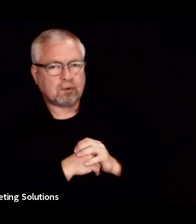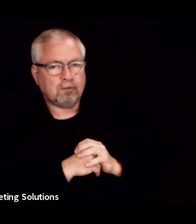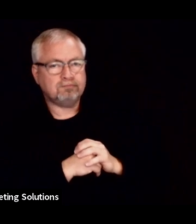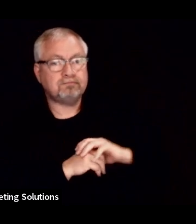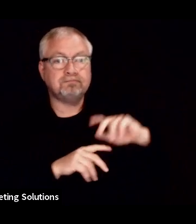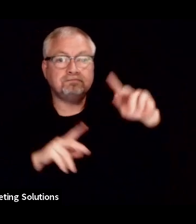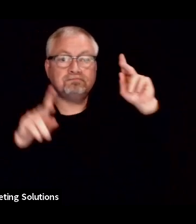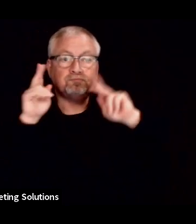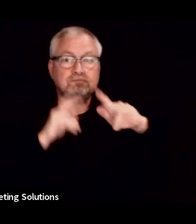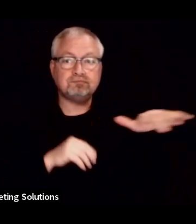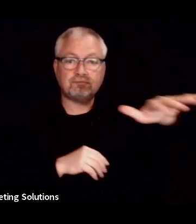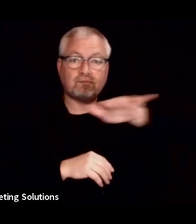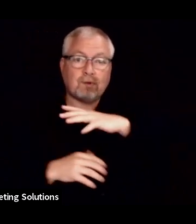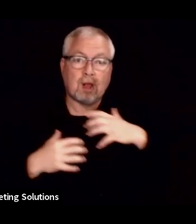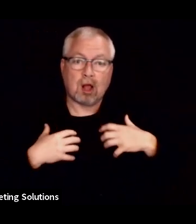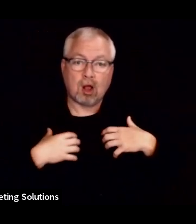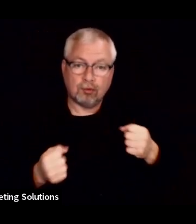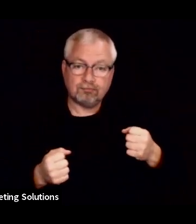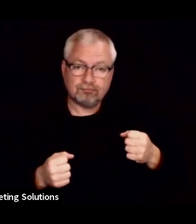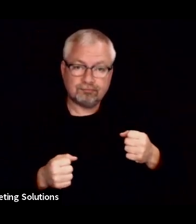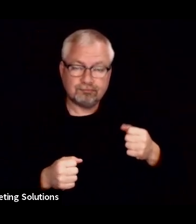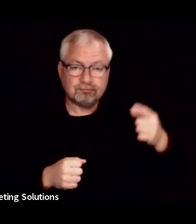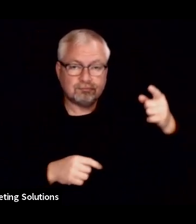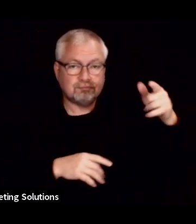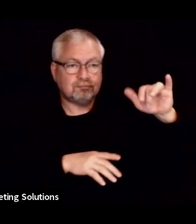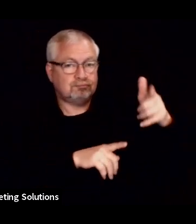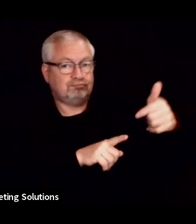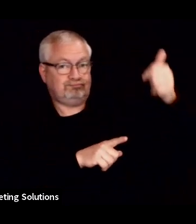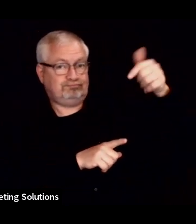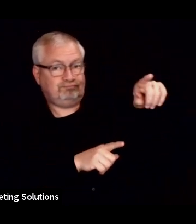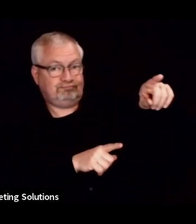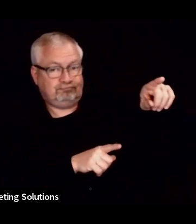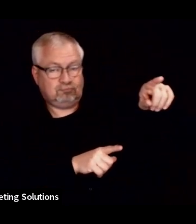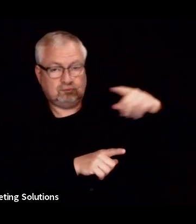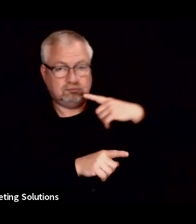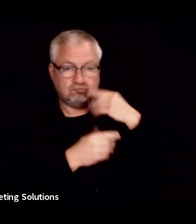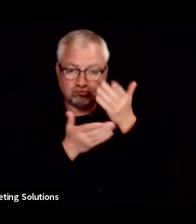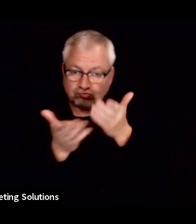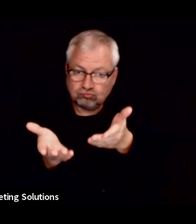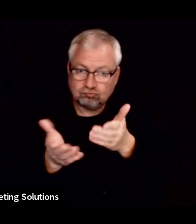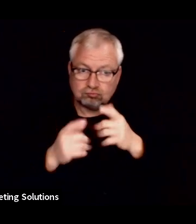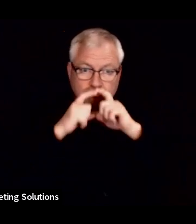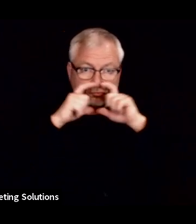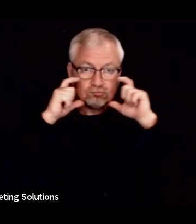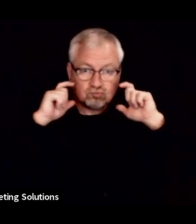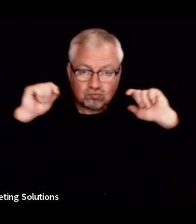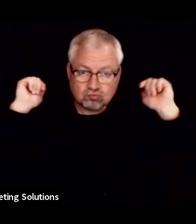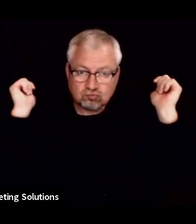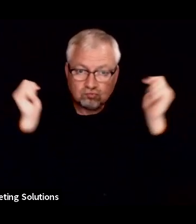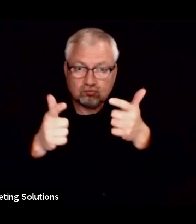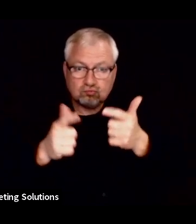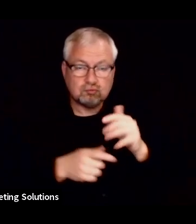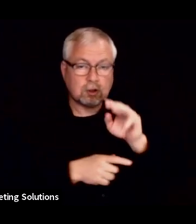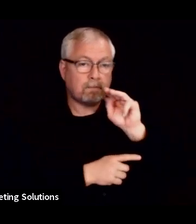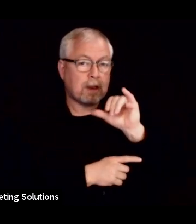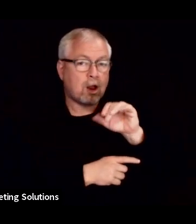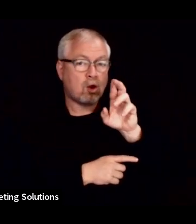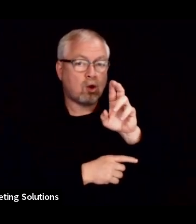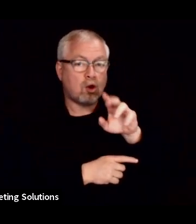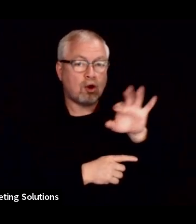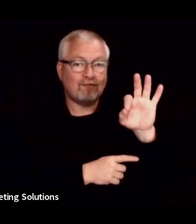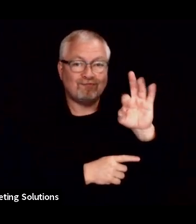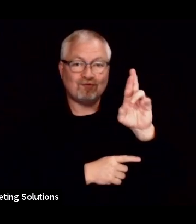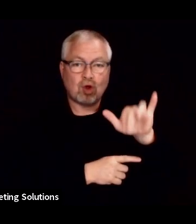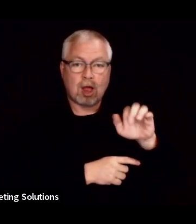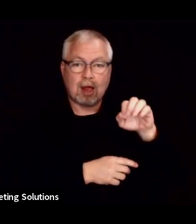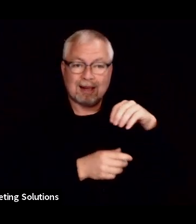are recommending that everyone wear a face covering. Mayor Fry is making it mandatory for indoors starting Tuesday, as you